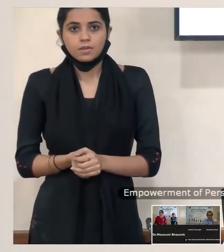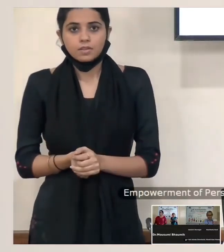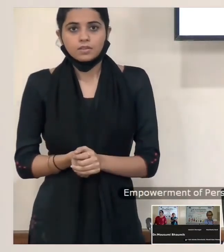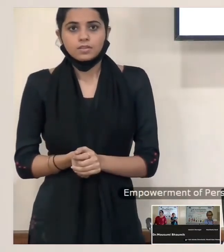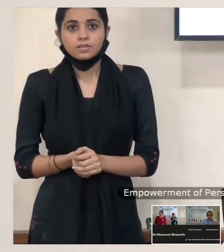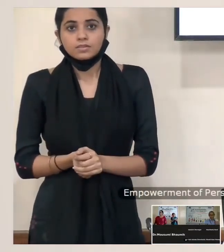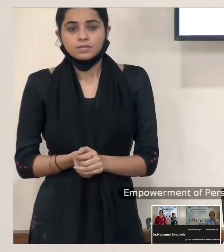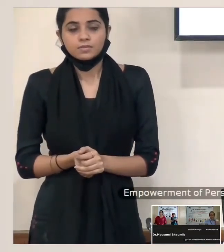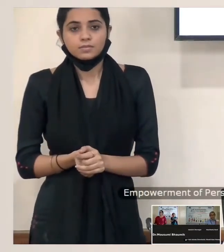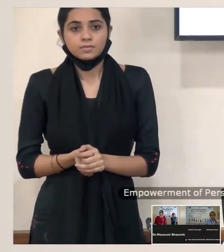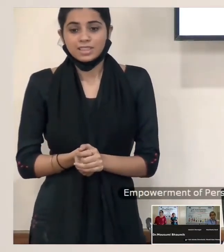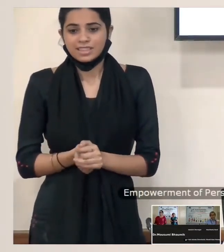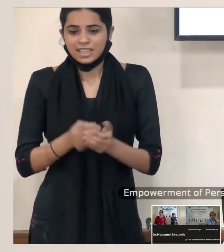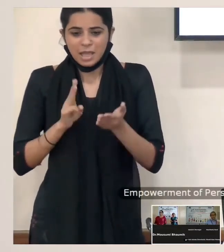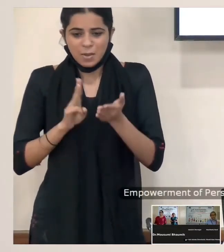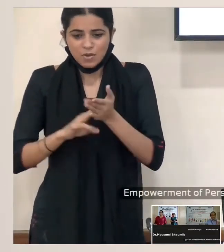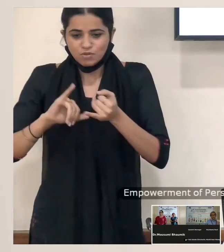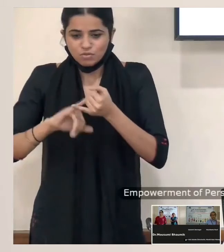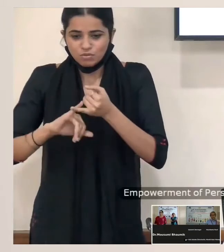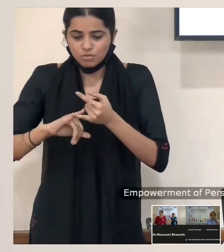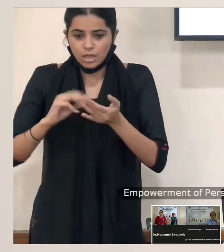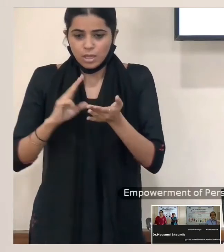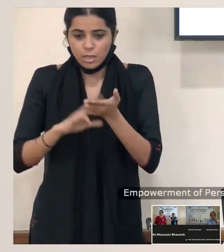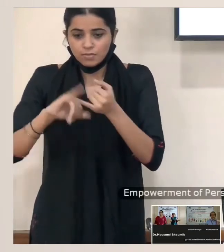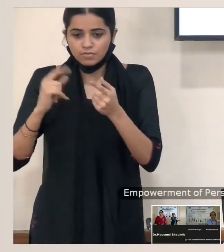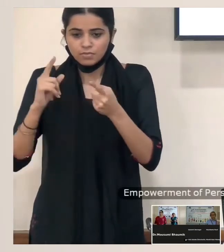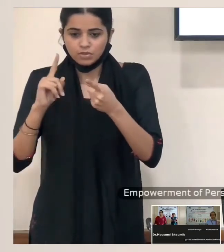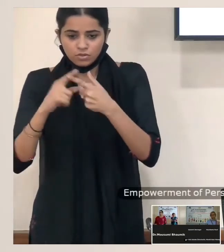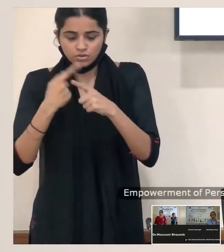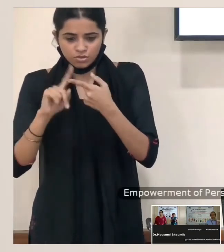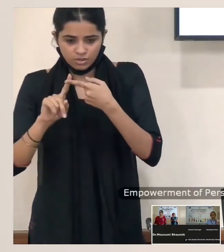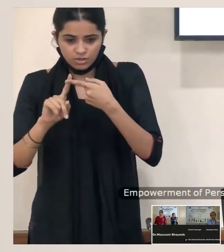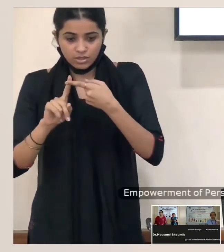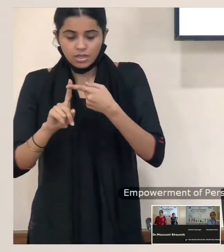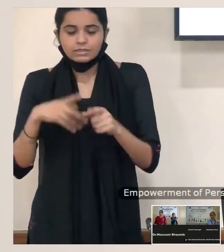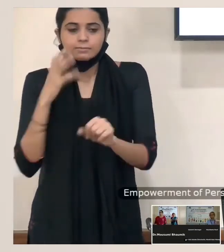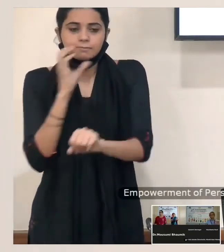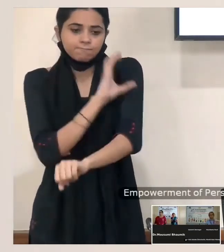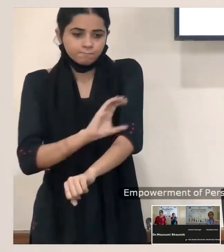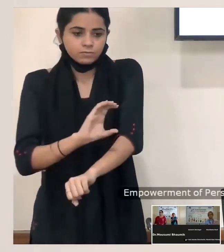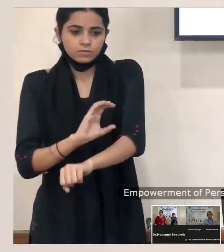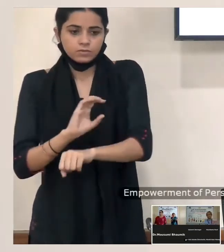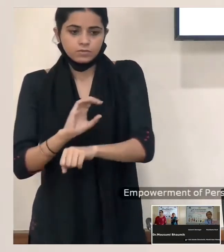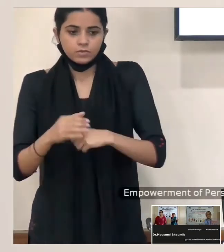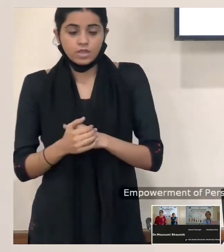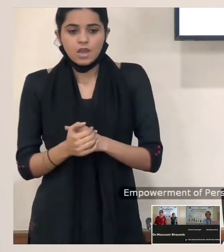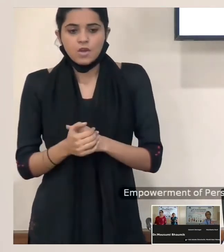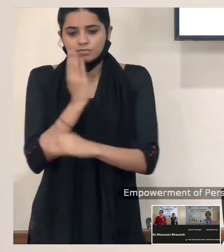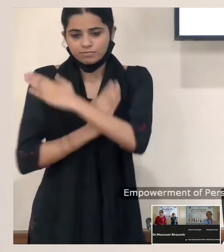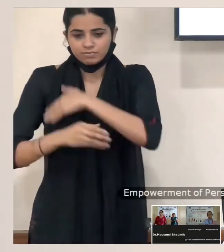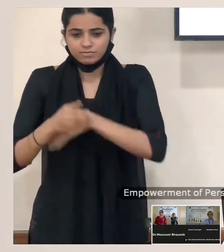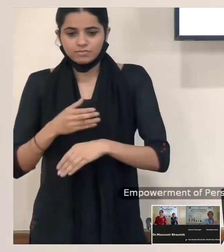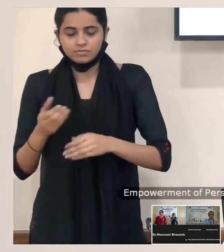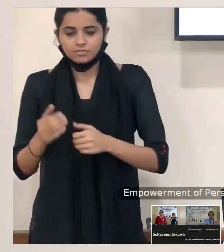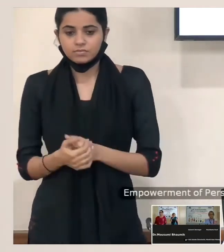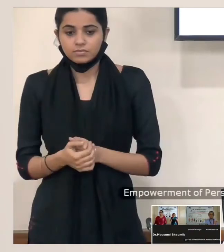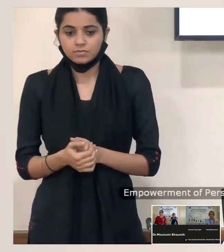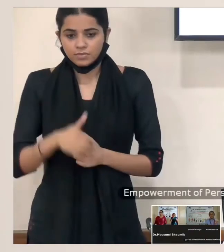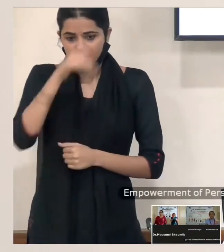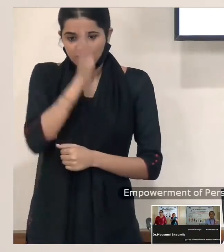heartfelt appreciation to the Ministry of Social Justice and the Department of Empowerment of Persons with